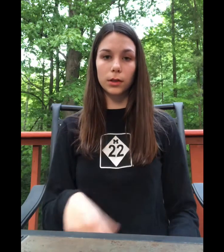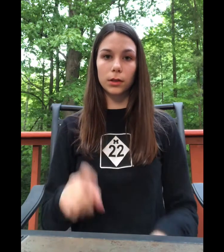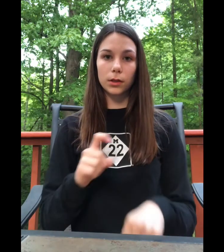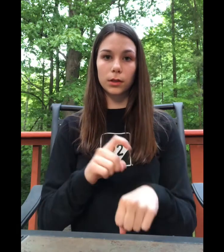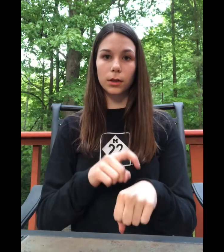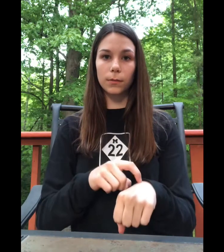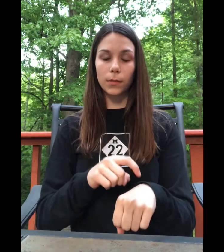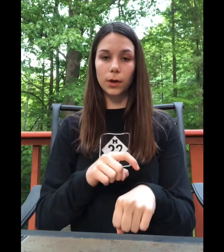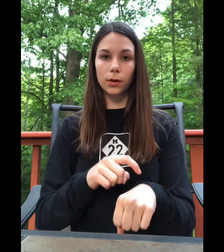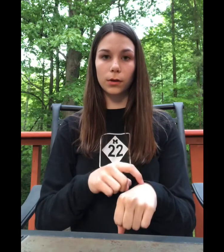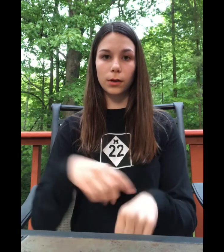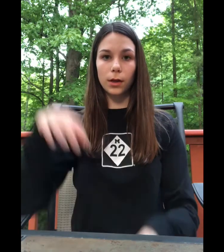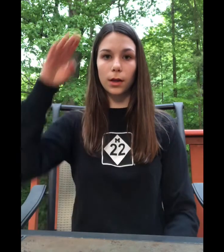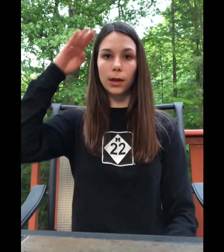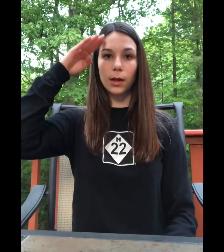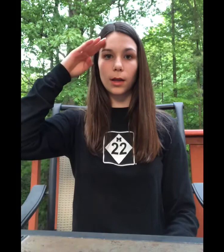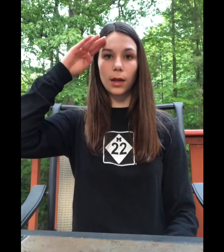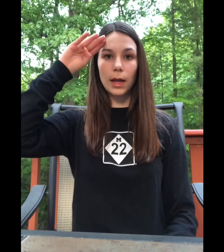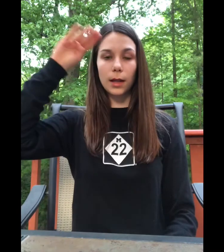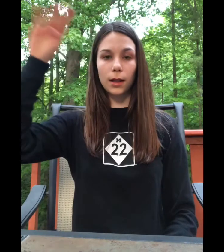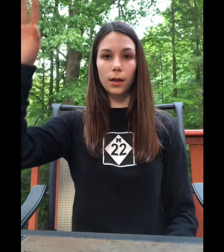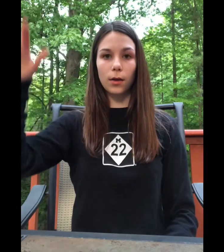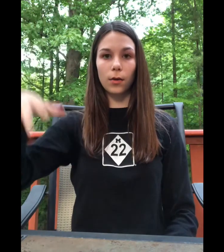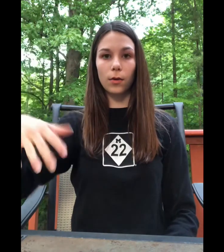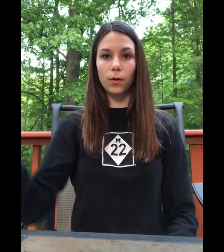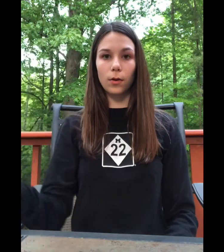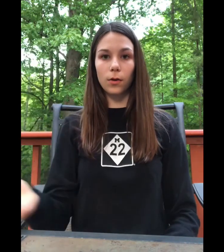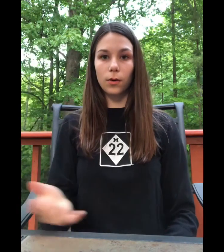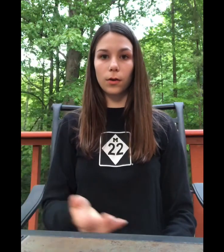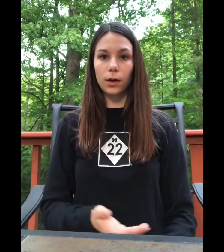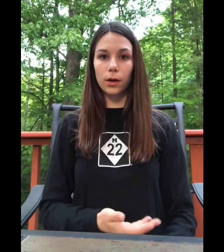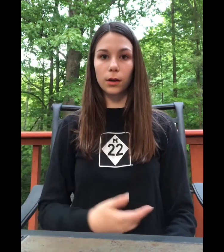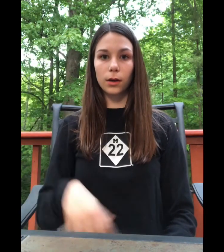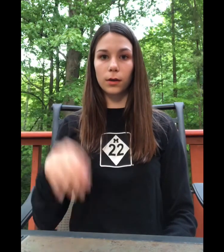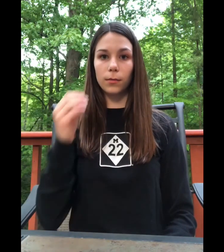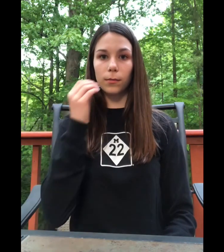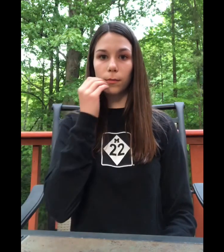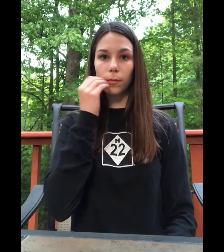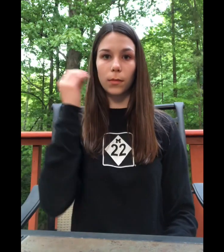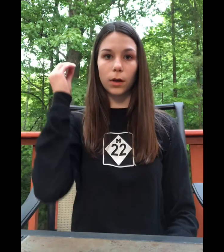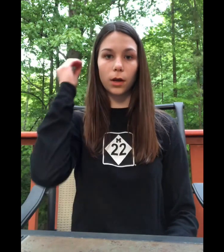Skin a bone. Hello, welcome.